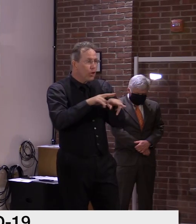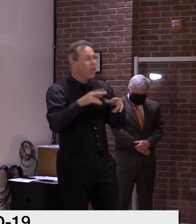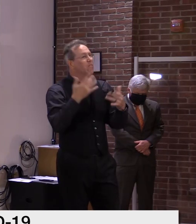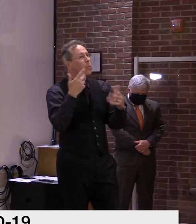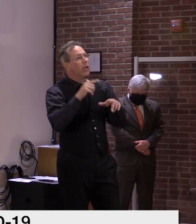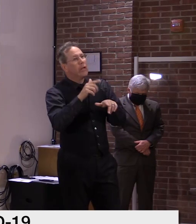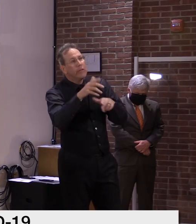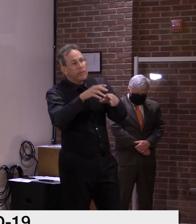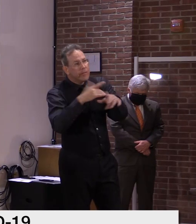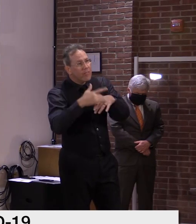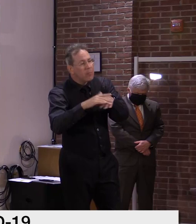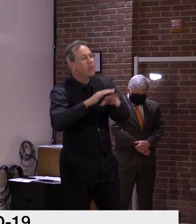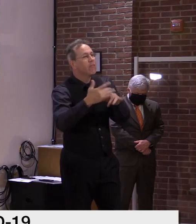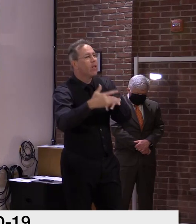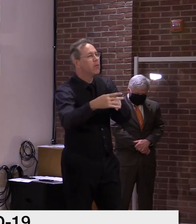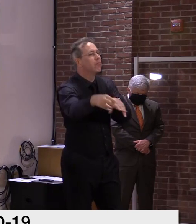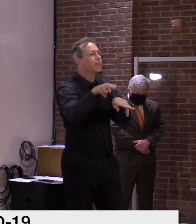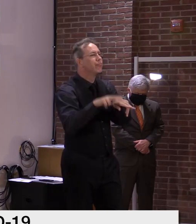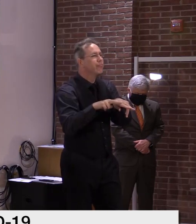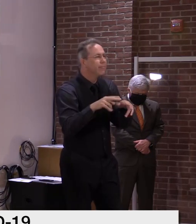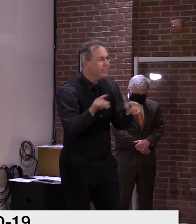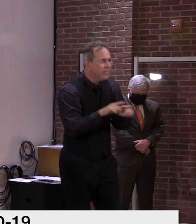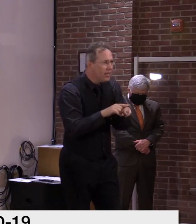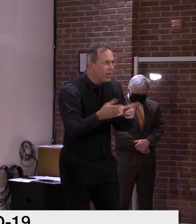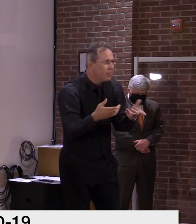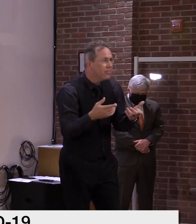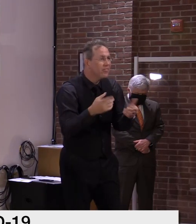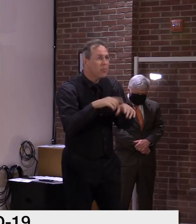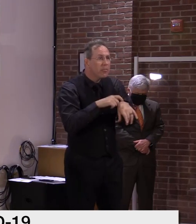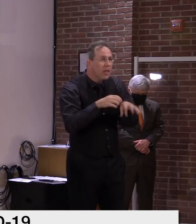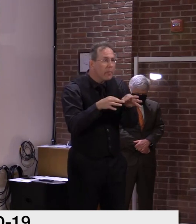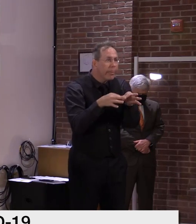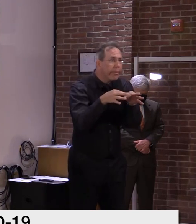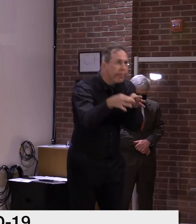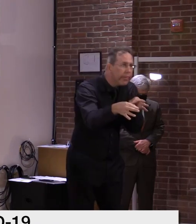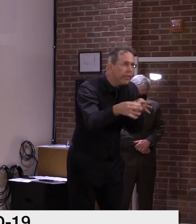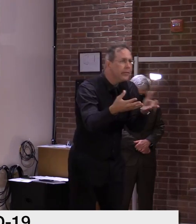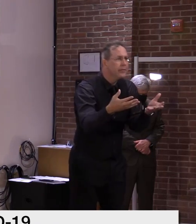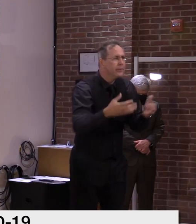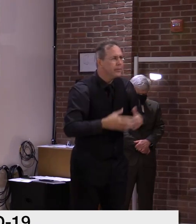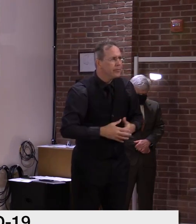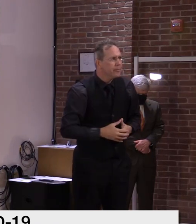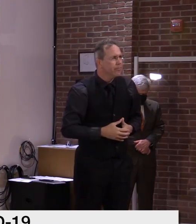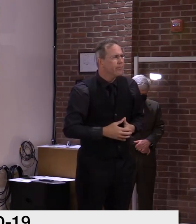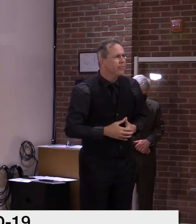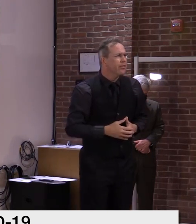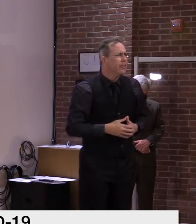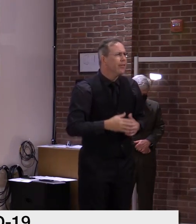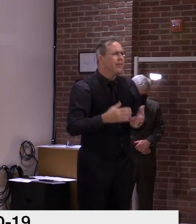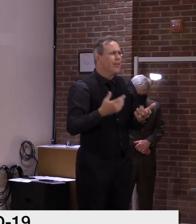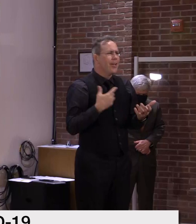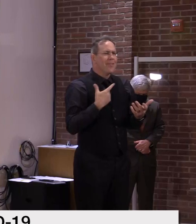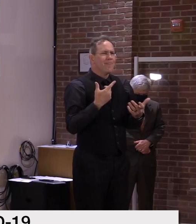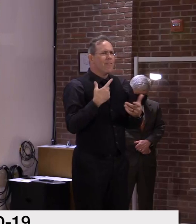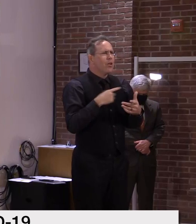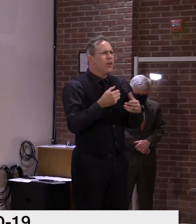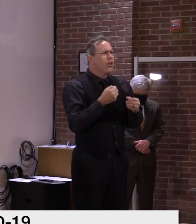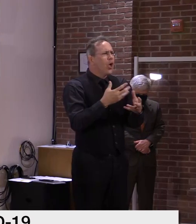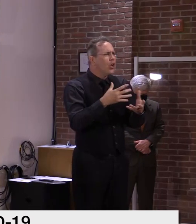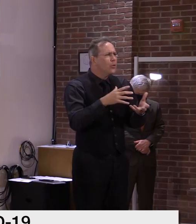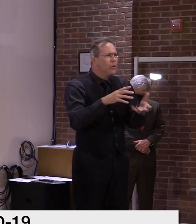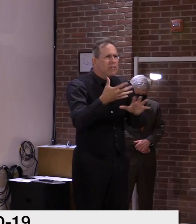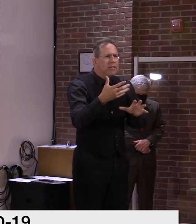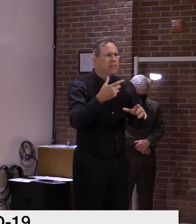not generally, or in my experience, just about never endanger anyone's welfare. There's only so